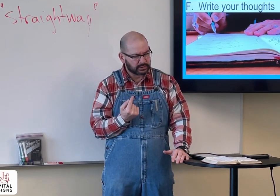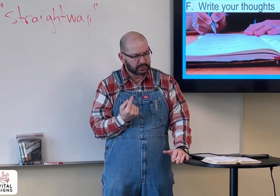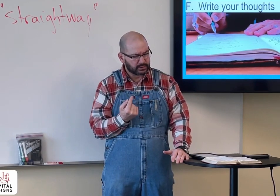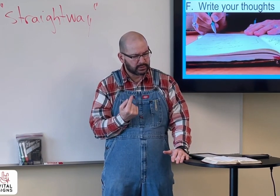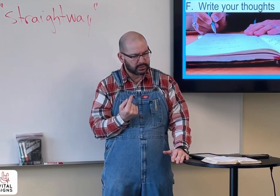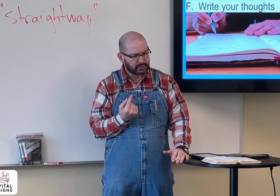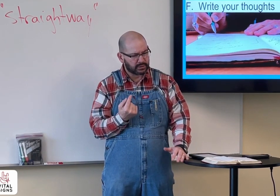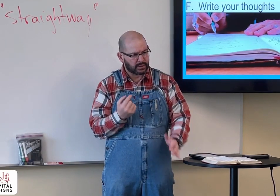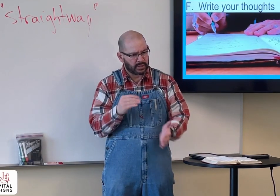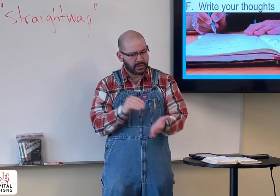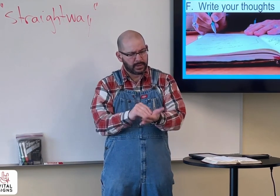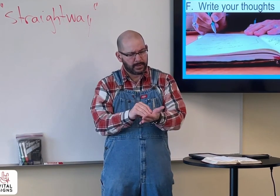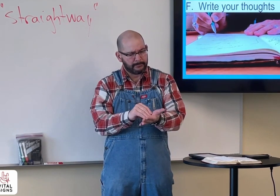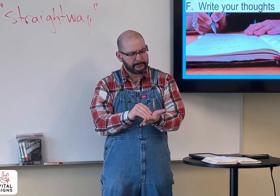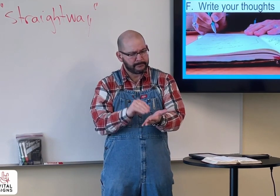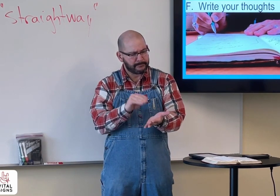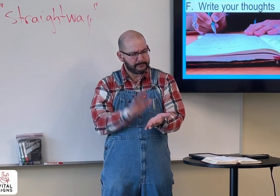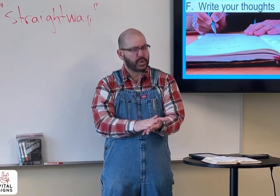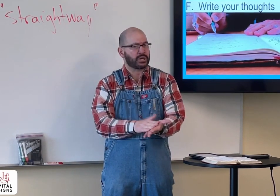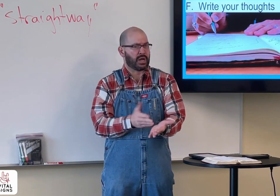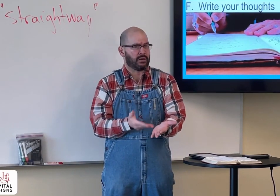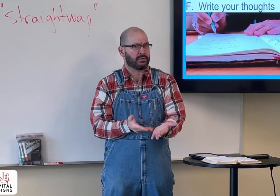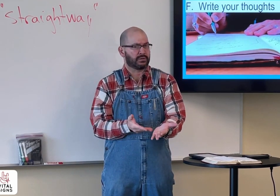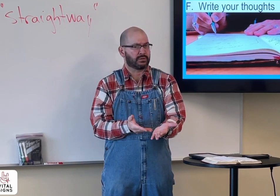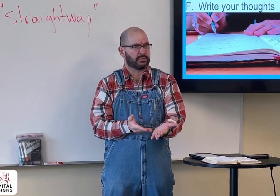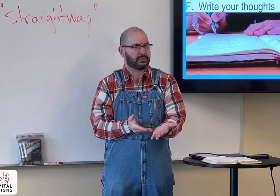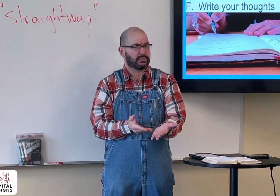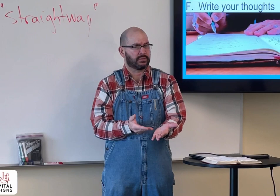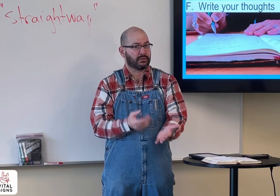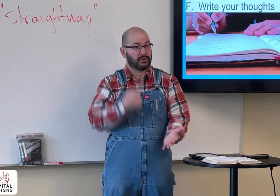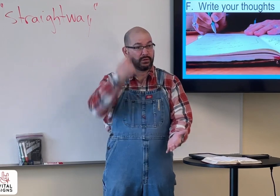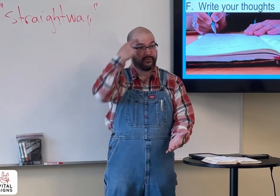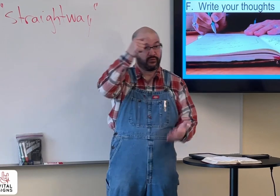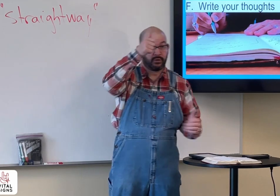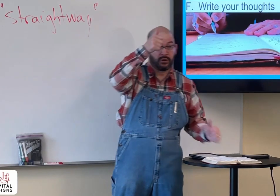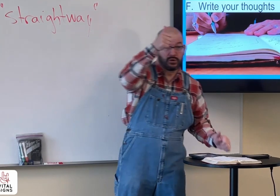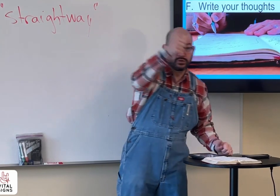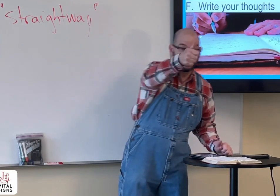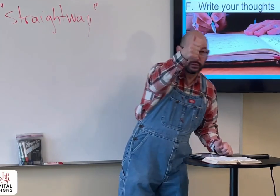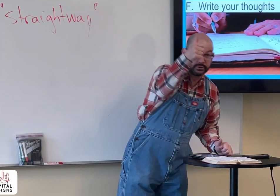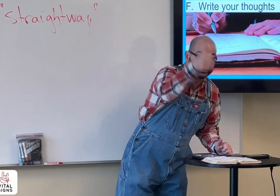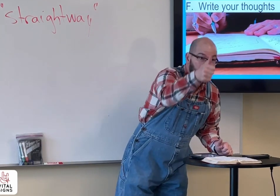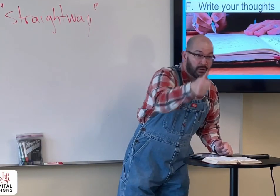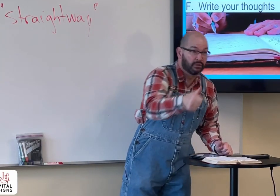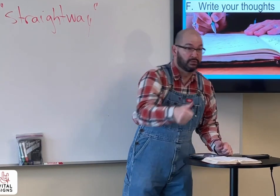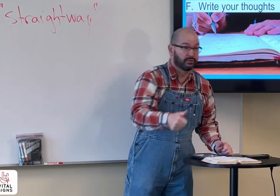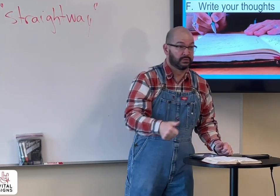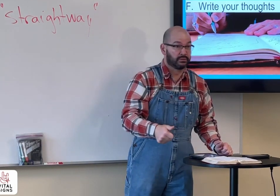when God impresses something on our heart, we need to write it down for yourselves.